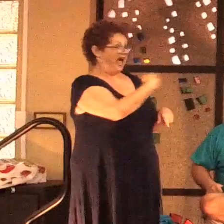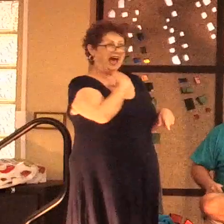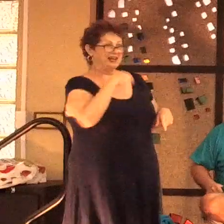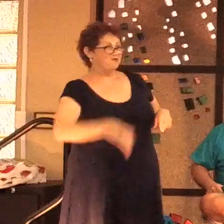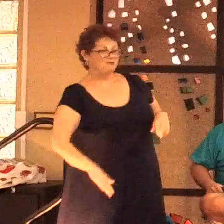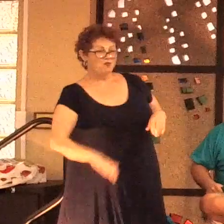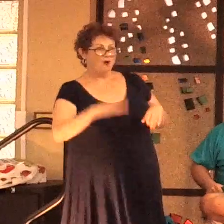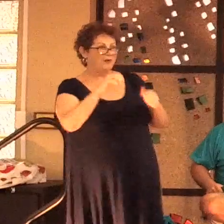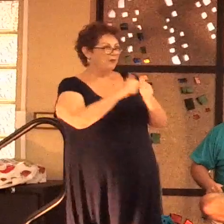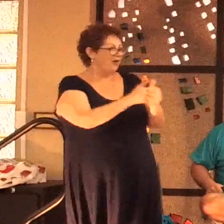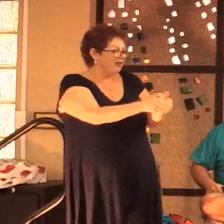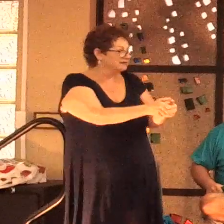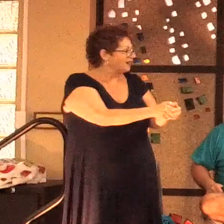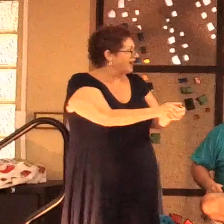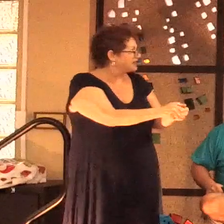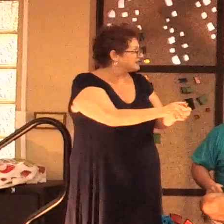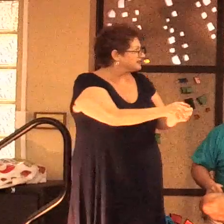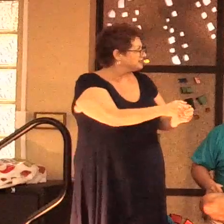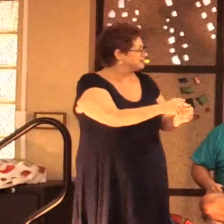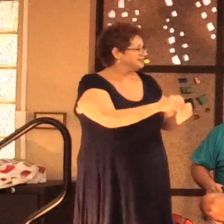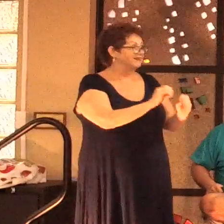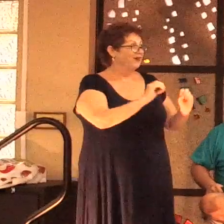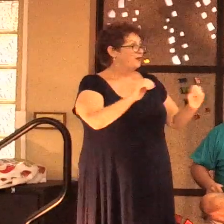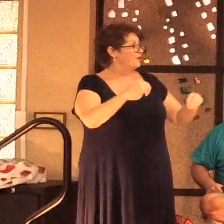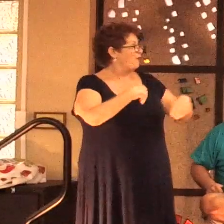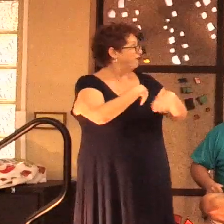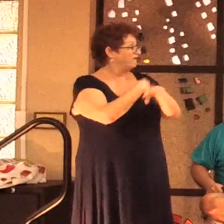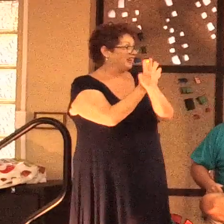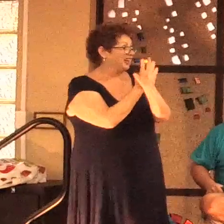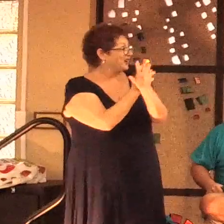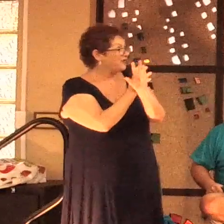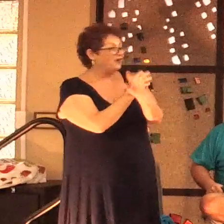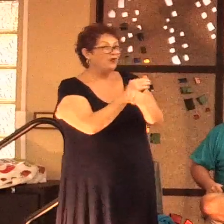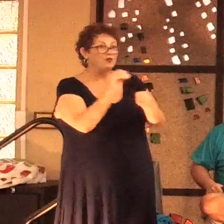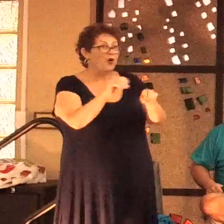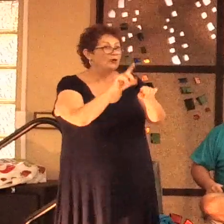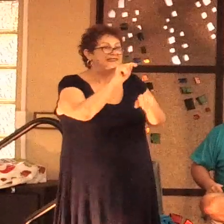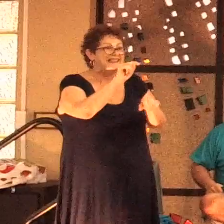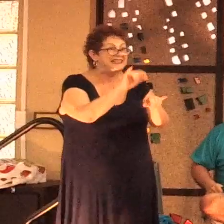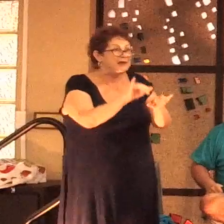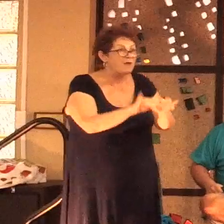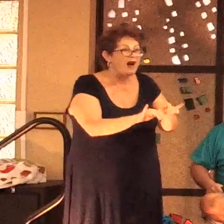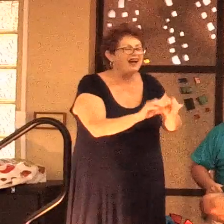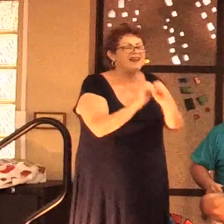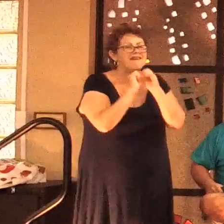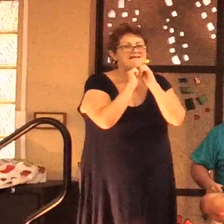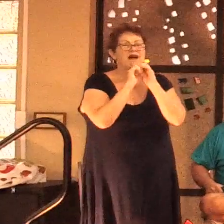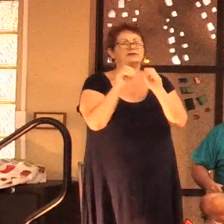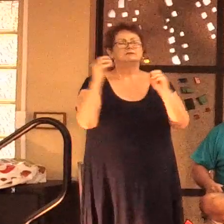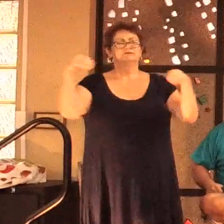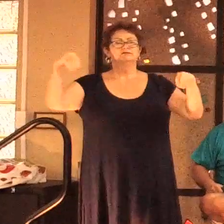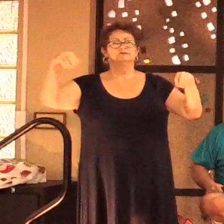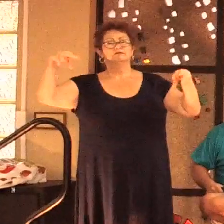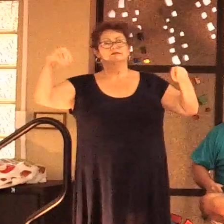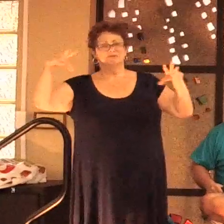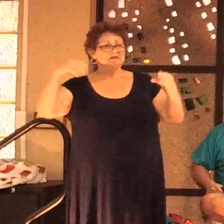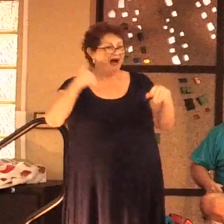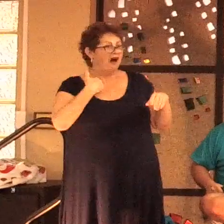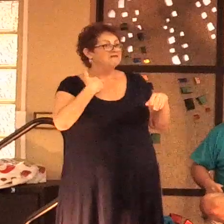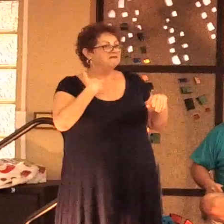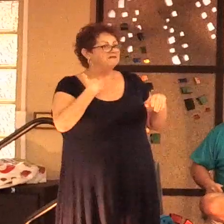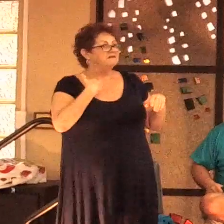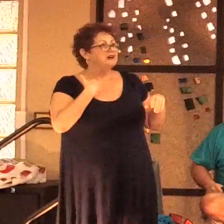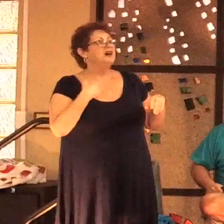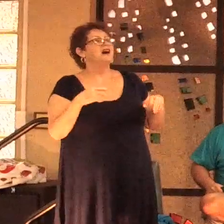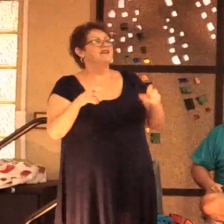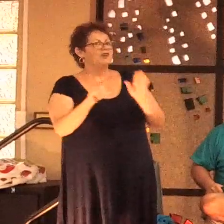me. And I did not grow up with technology, no video phones, no TTYs, no